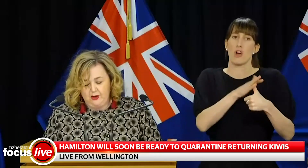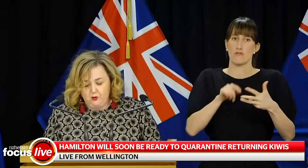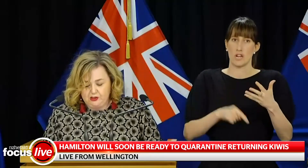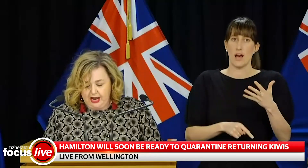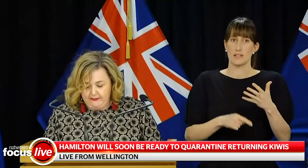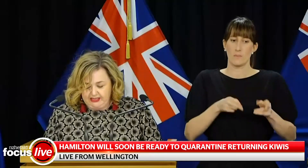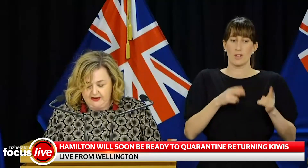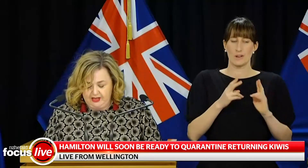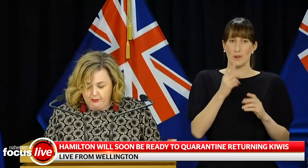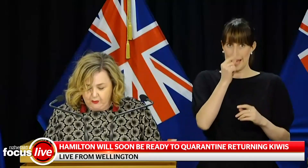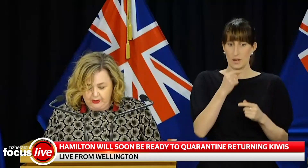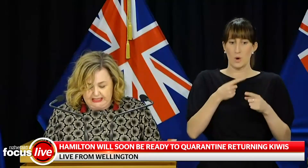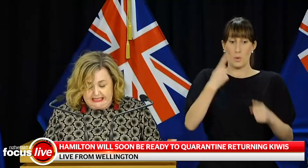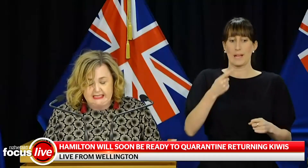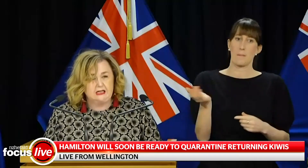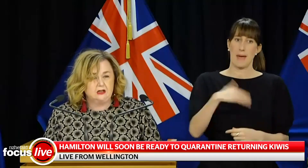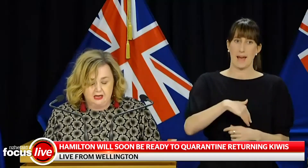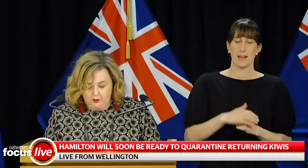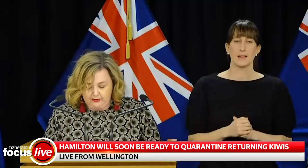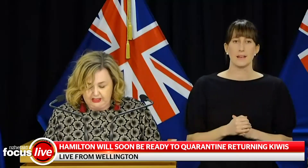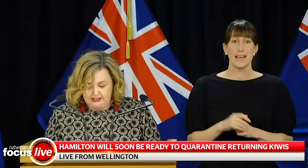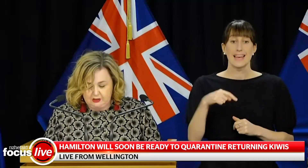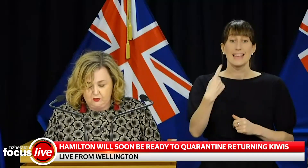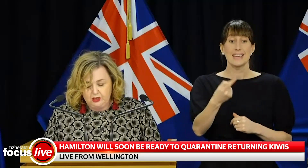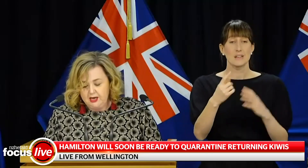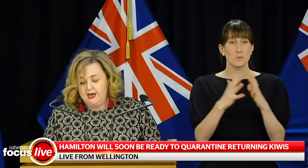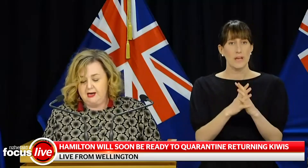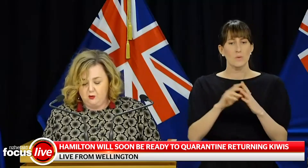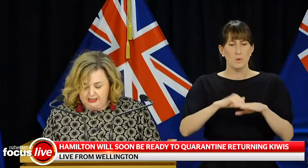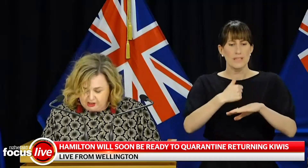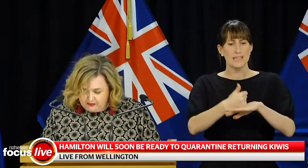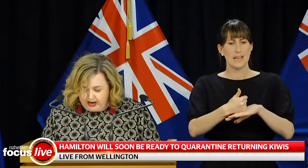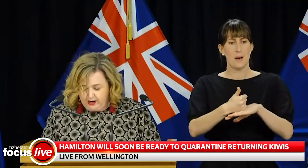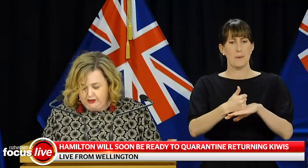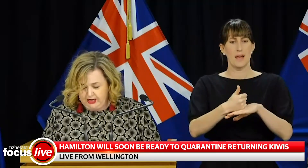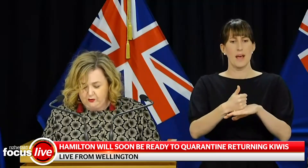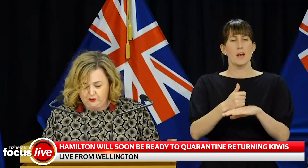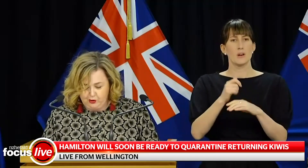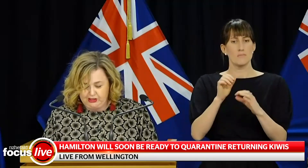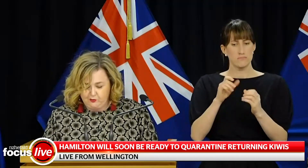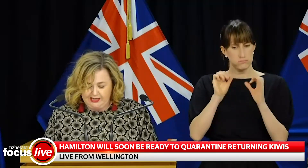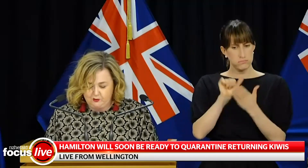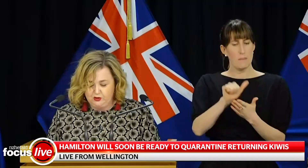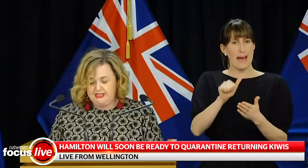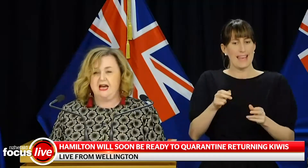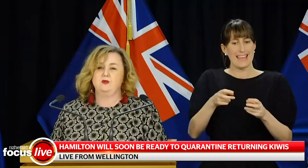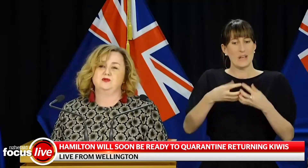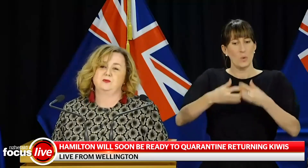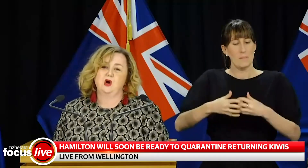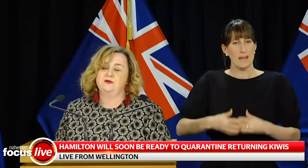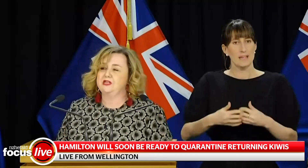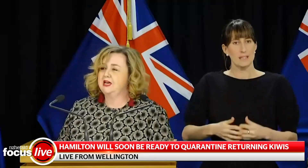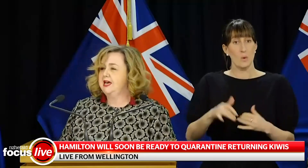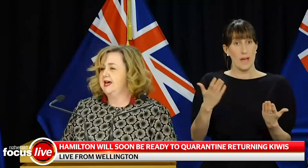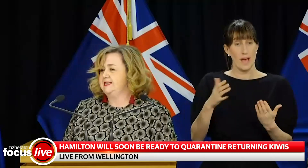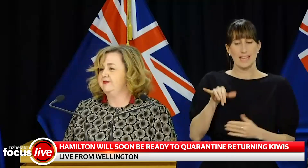week, we're also aiming to have the appropriate testing equipment installed at Auckland's Jet Park Hotel to monitor wastewater samples